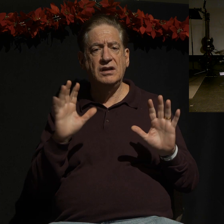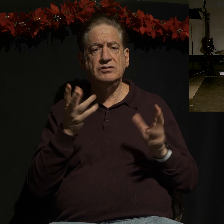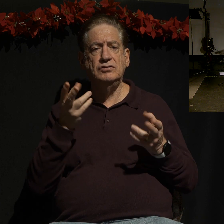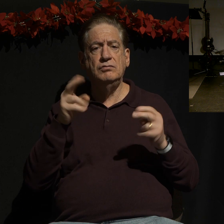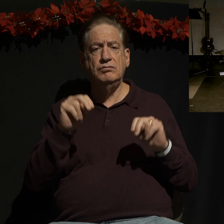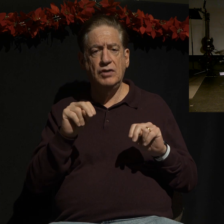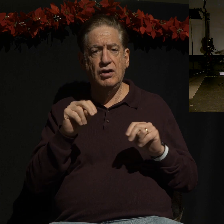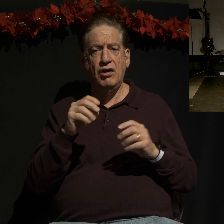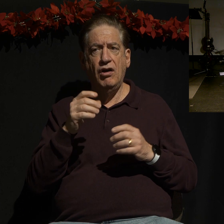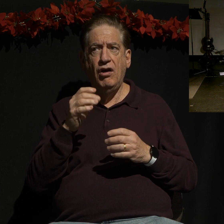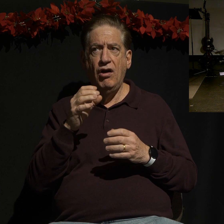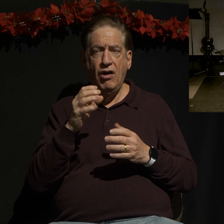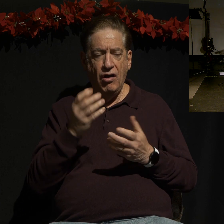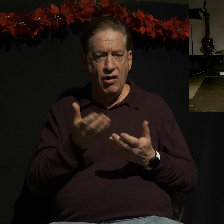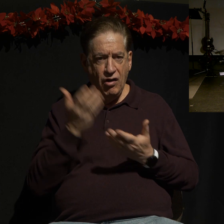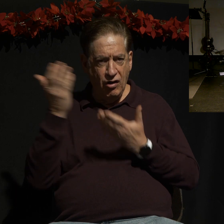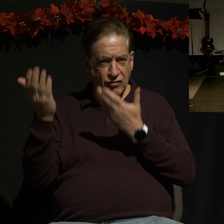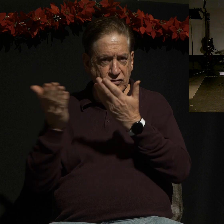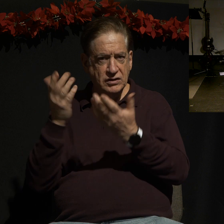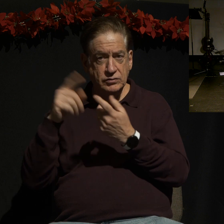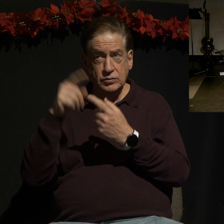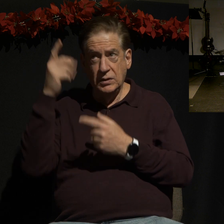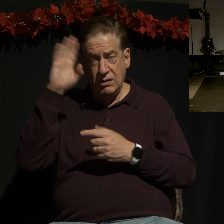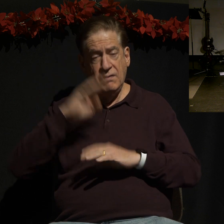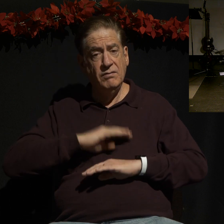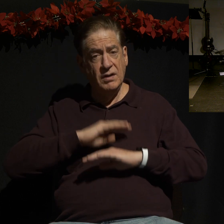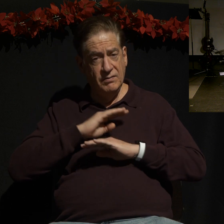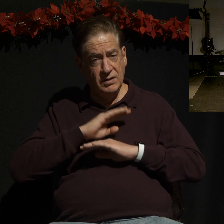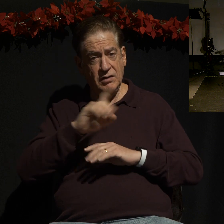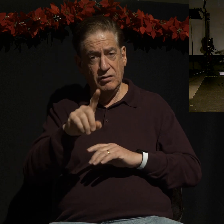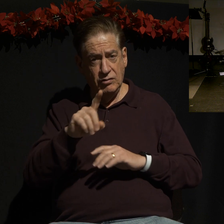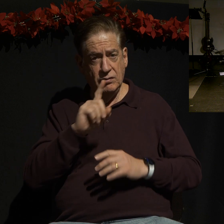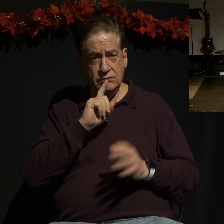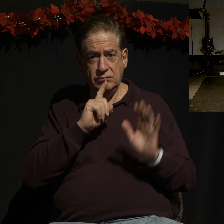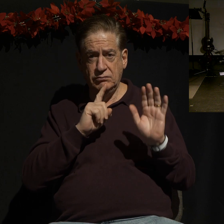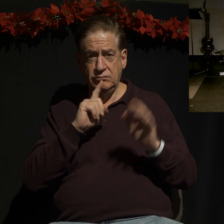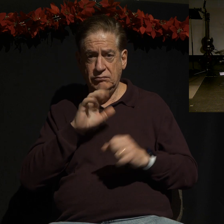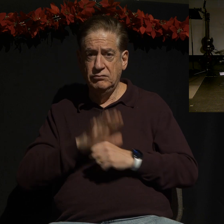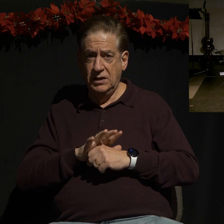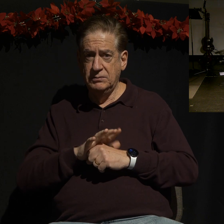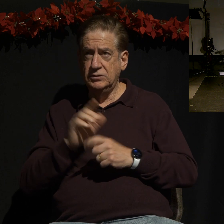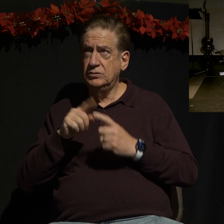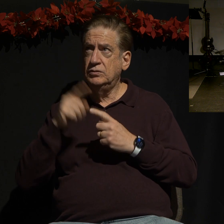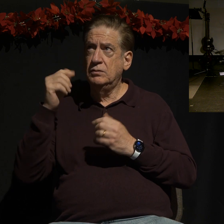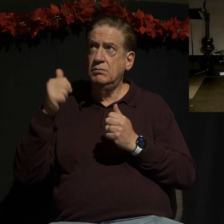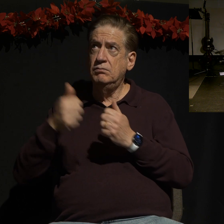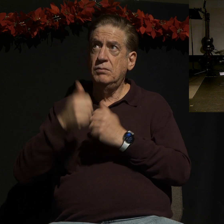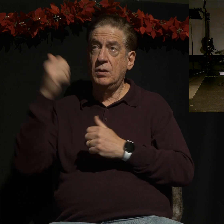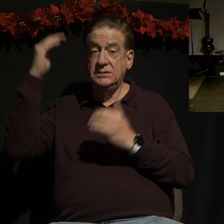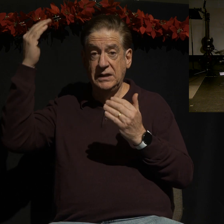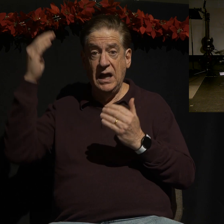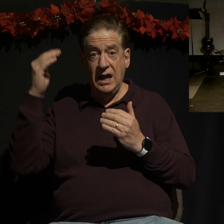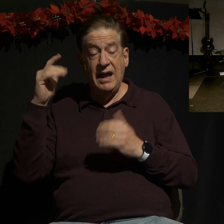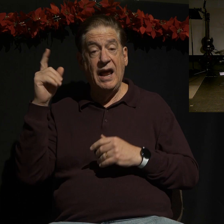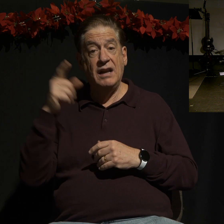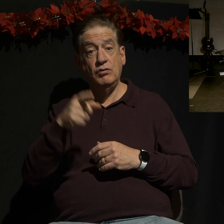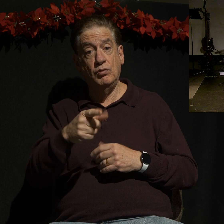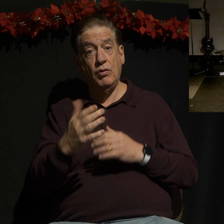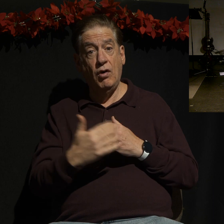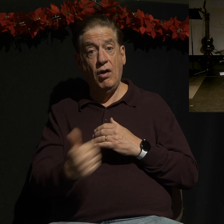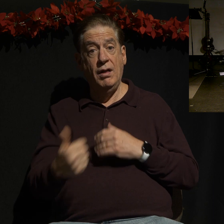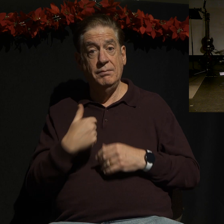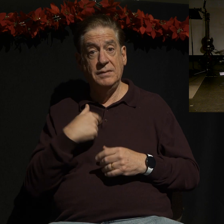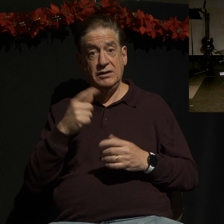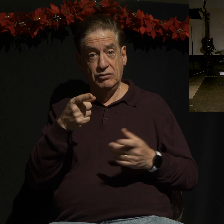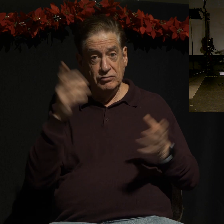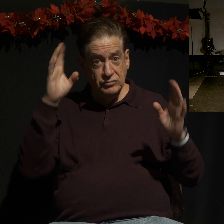to God, fulfill your vows to the Most High, and call on me in the day of trouble, and I will deliver you, and you will